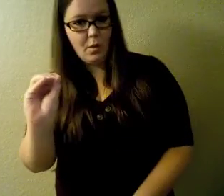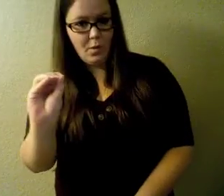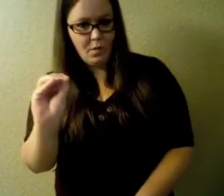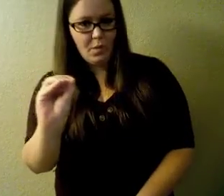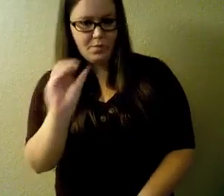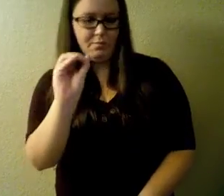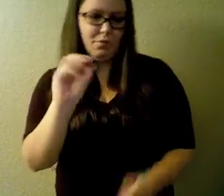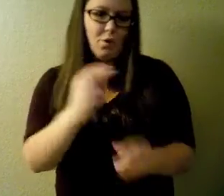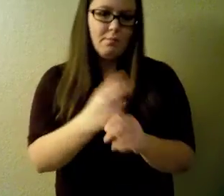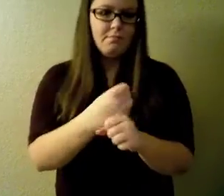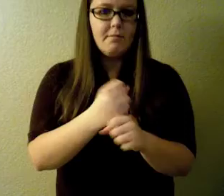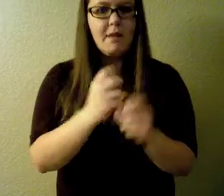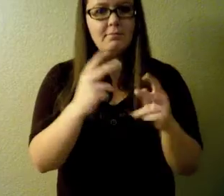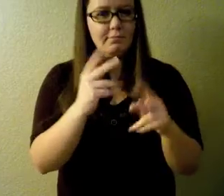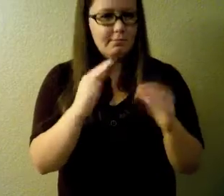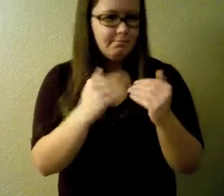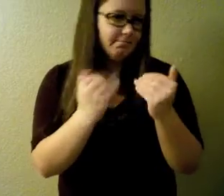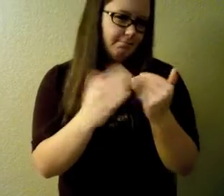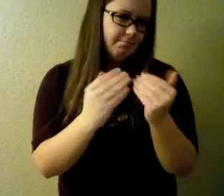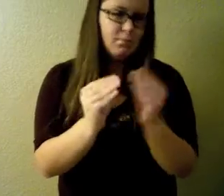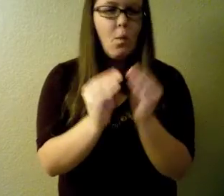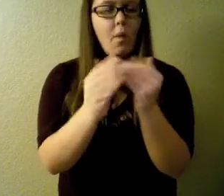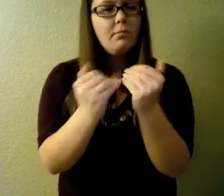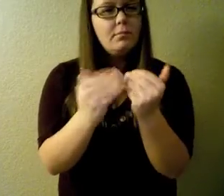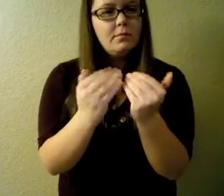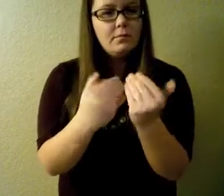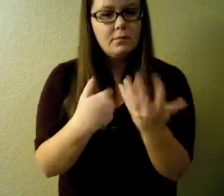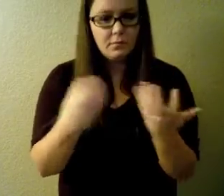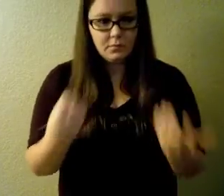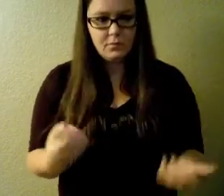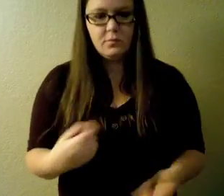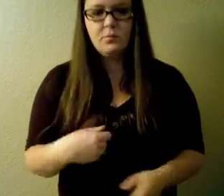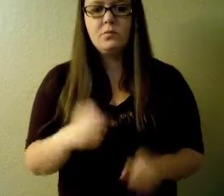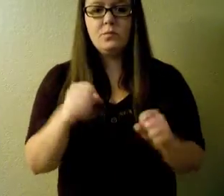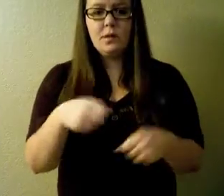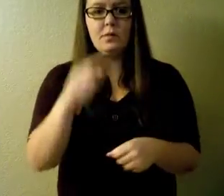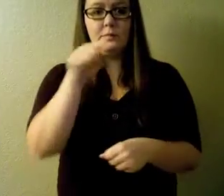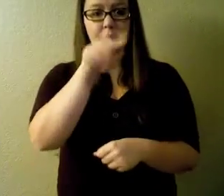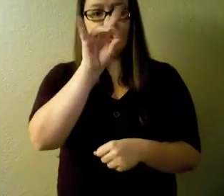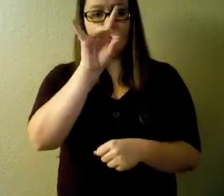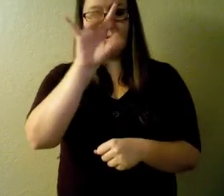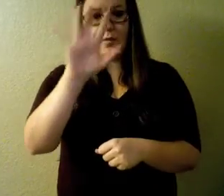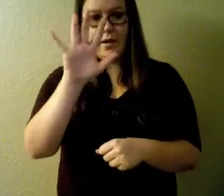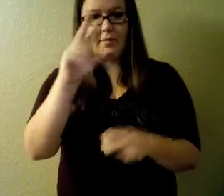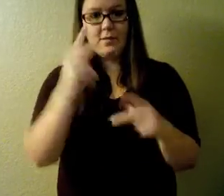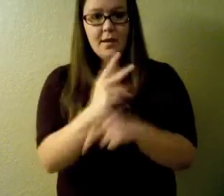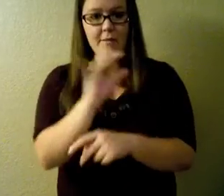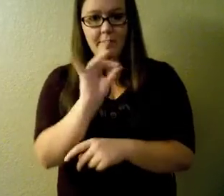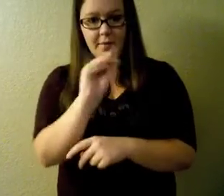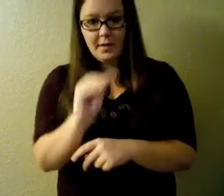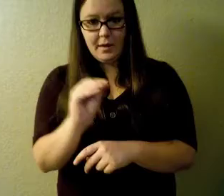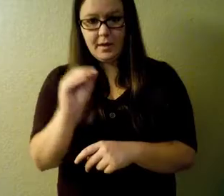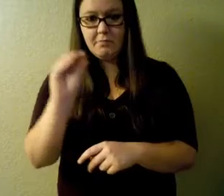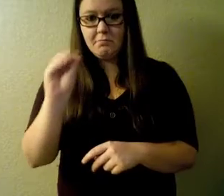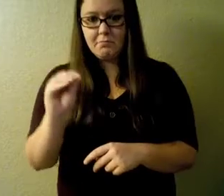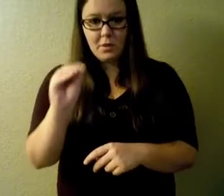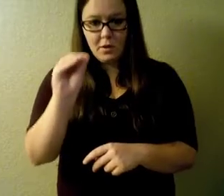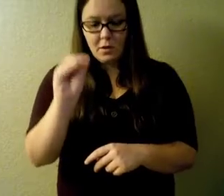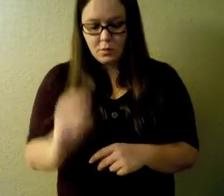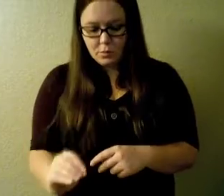for that, and then we can multiply 8 times 5 is 40, carry the 4, 2 times 8 is 16, plus